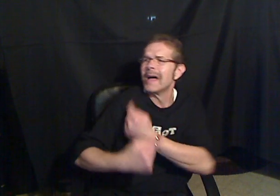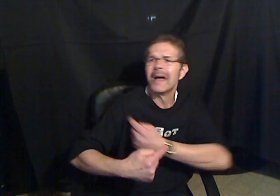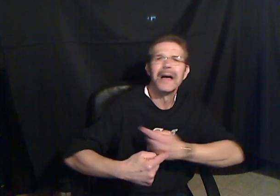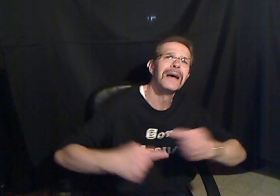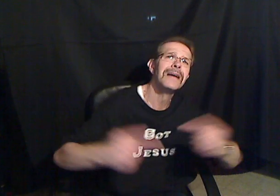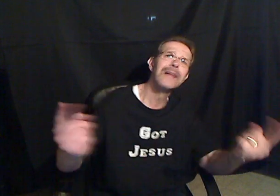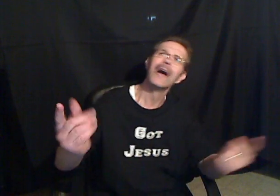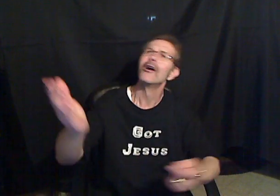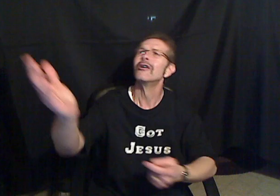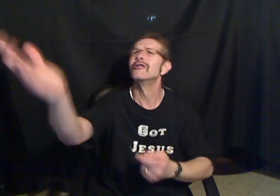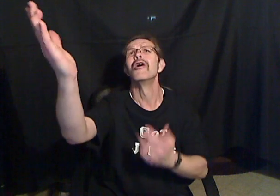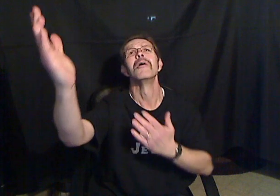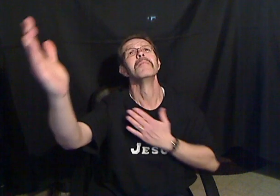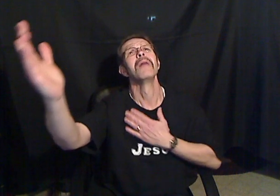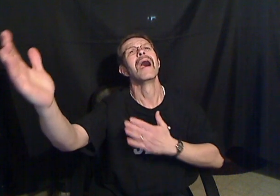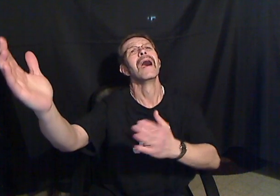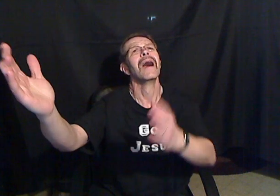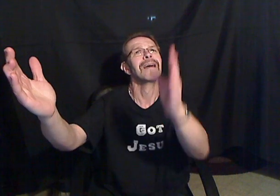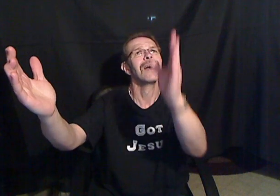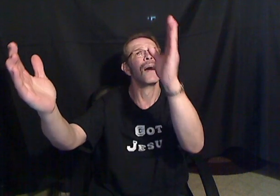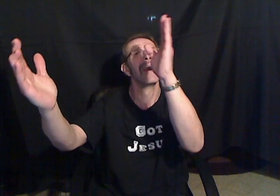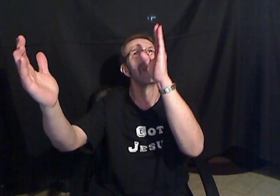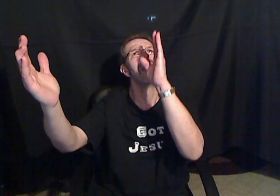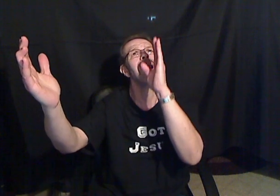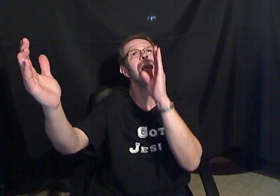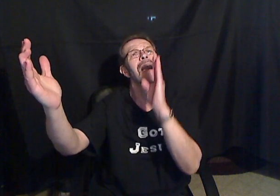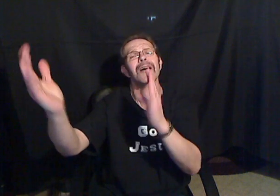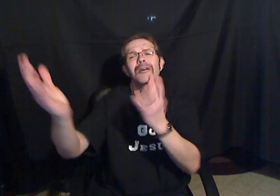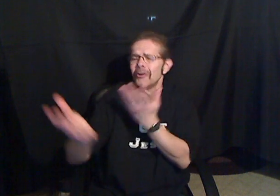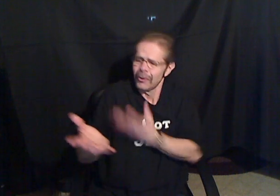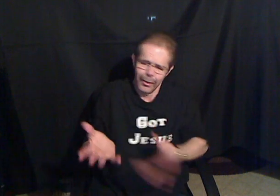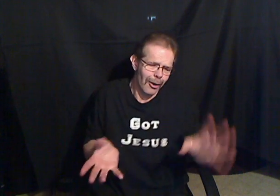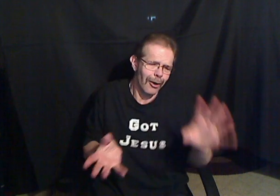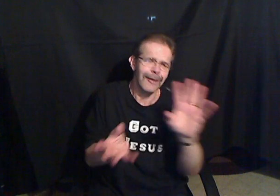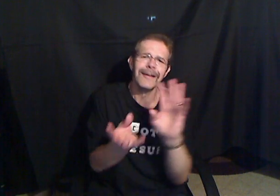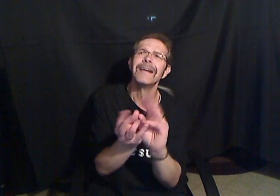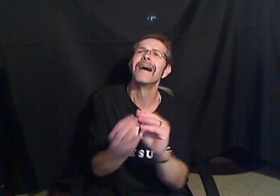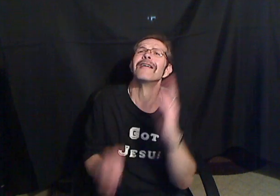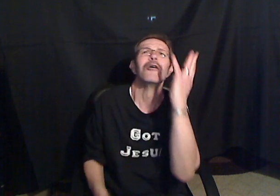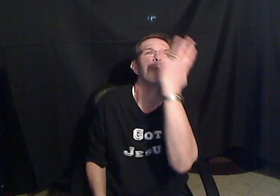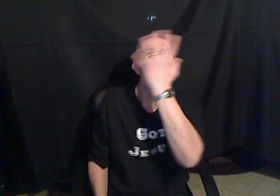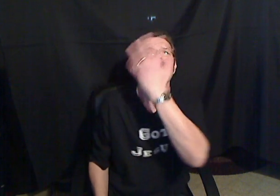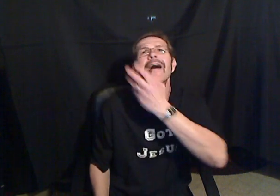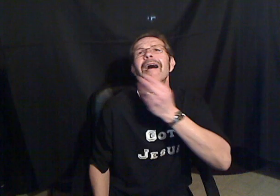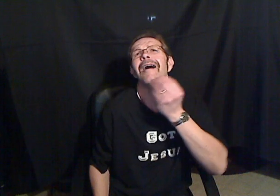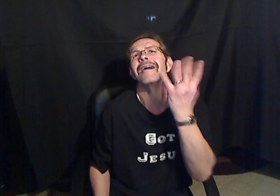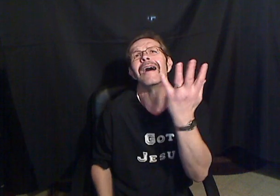say that you're my God. You're altogether loving,